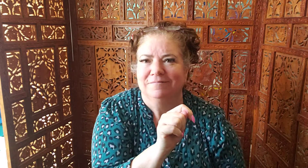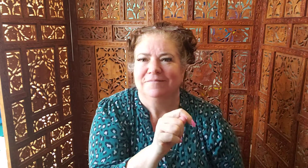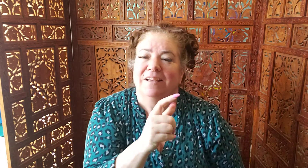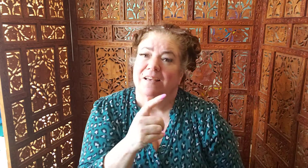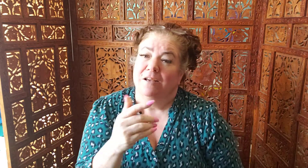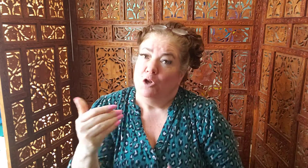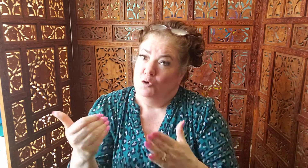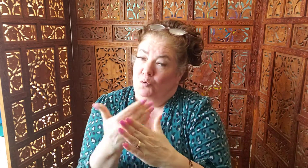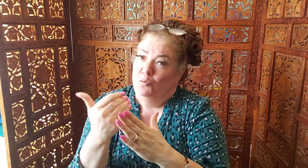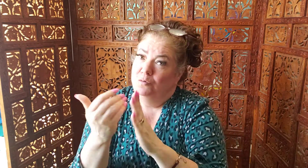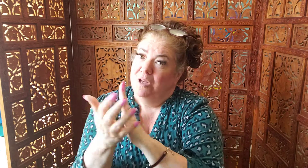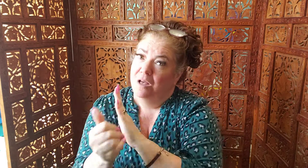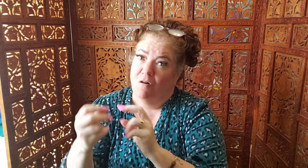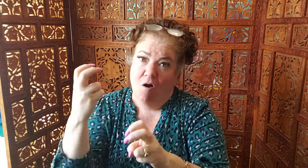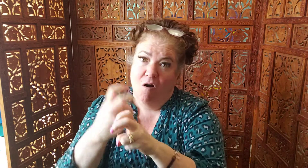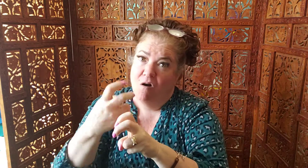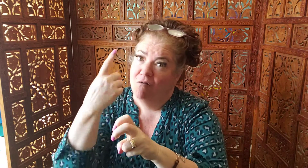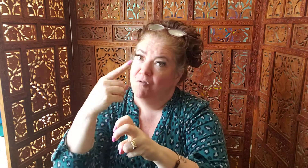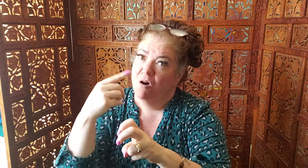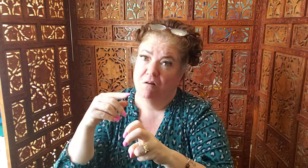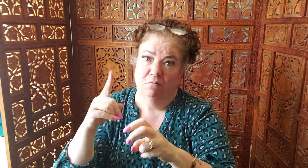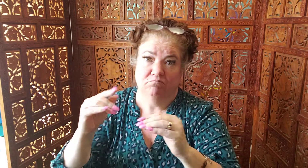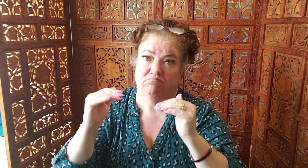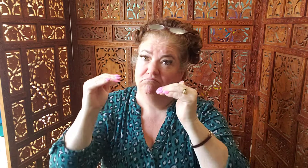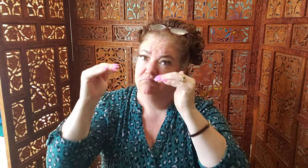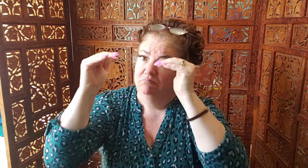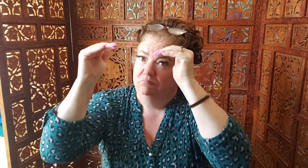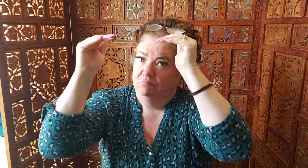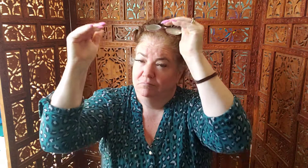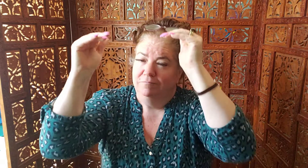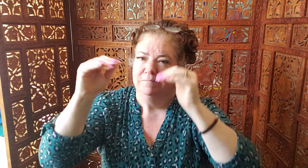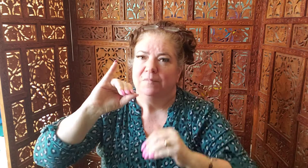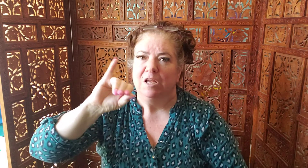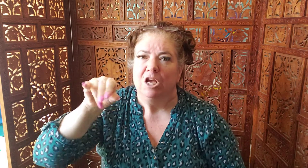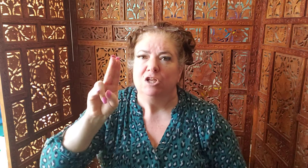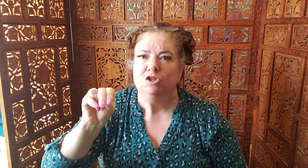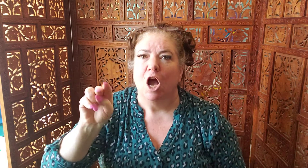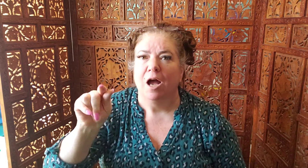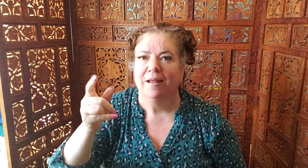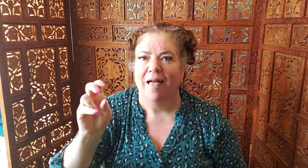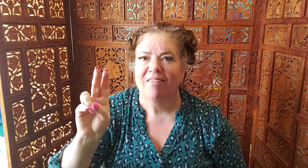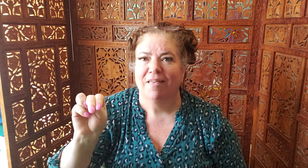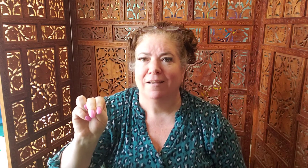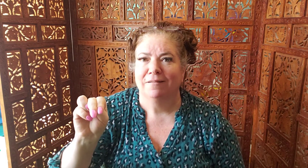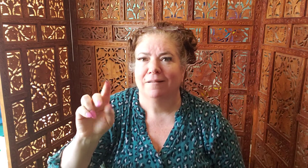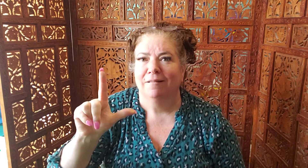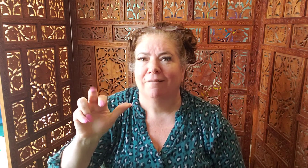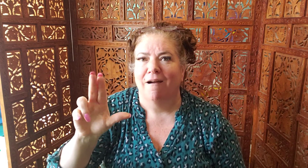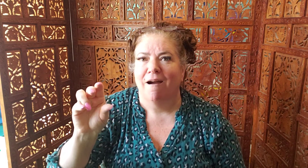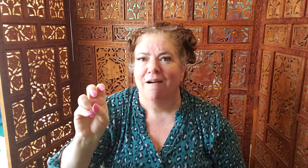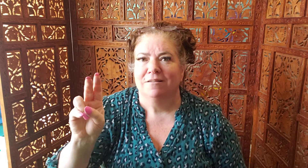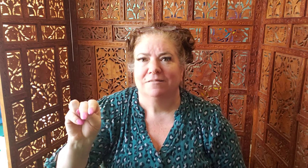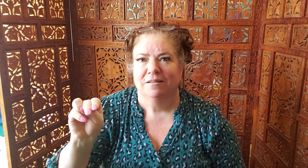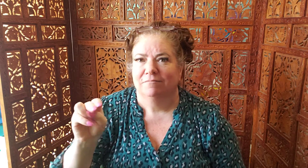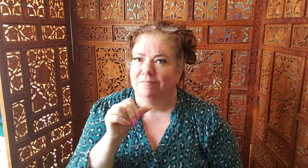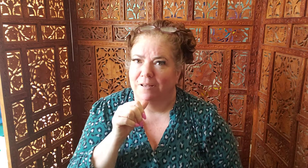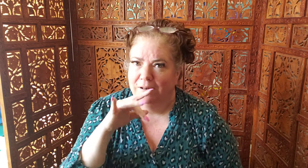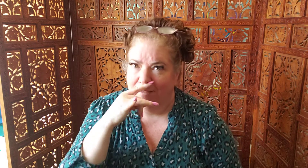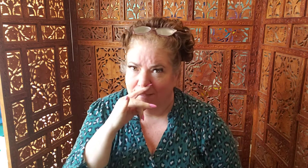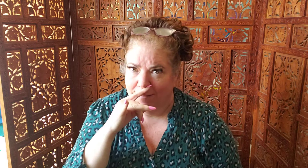And Jonathan Larson, he wasn't a kid. He'd spent years trying to get a show on without success. So it's very hard for